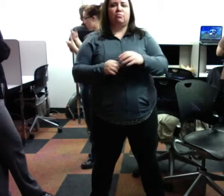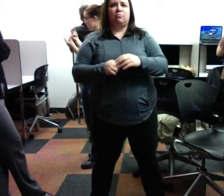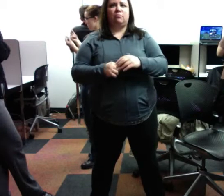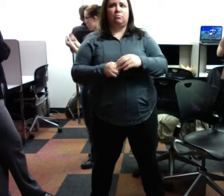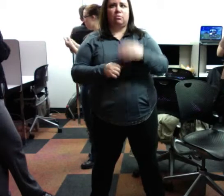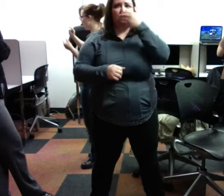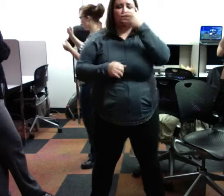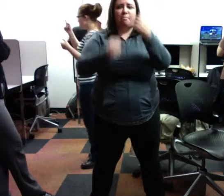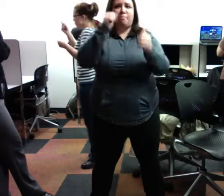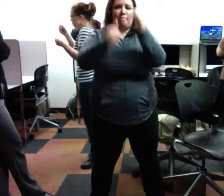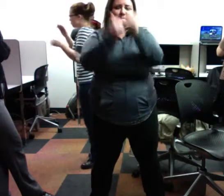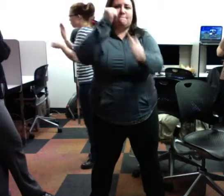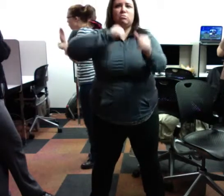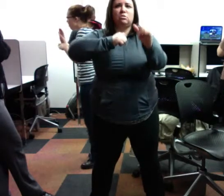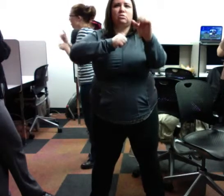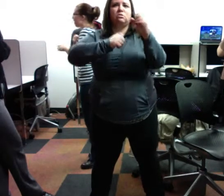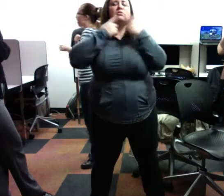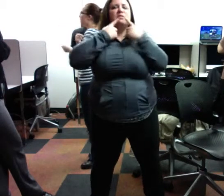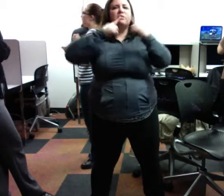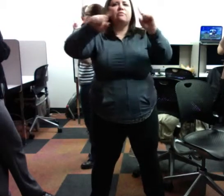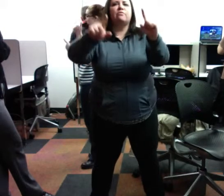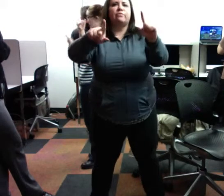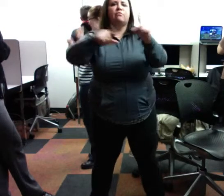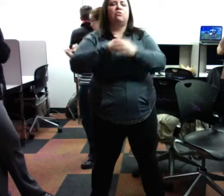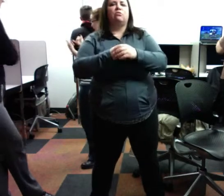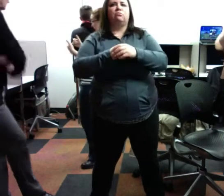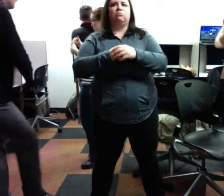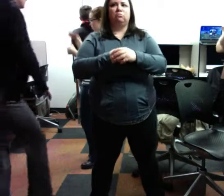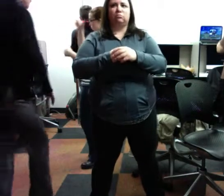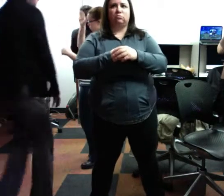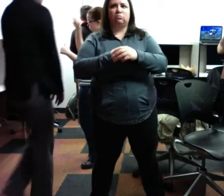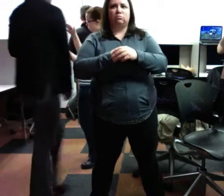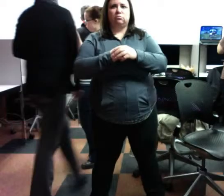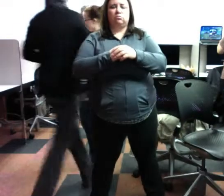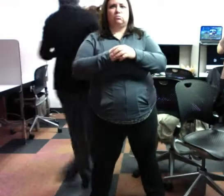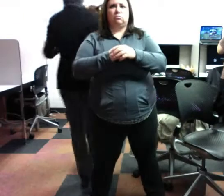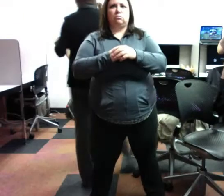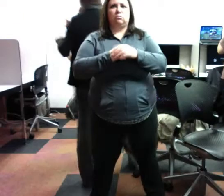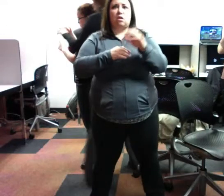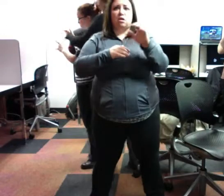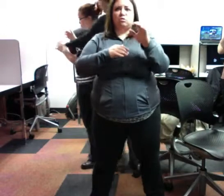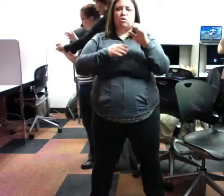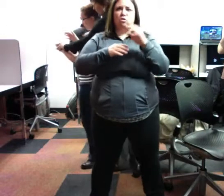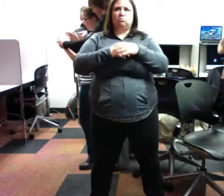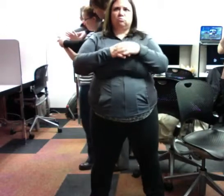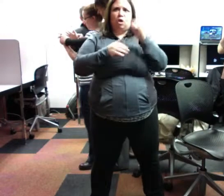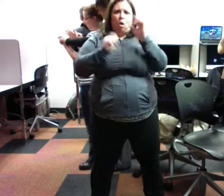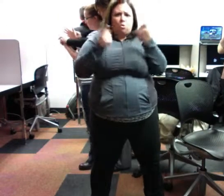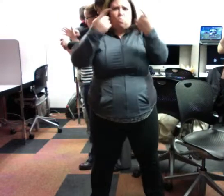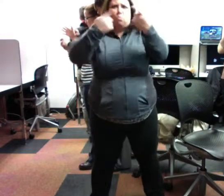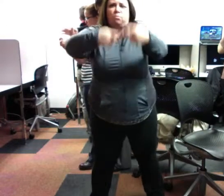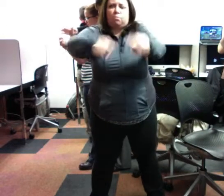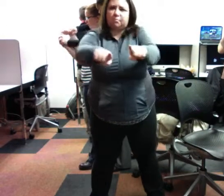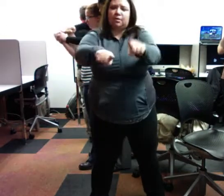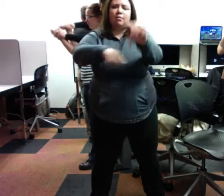In a remarkable turn of events, Apple bought Next, and I returned to Apple, and the technology we developed at Next is at the heart